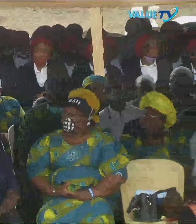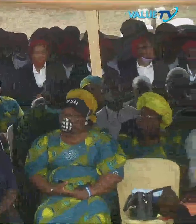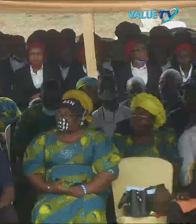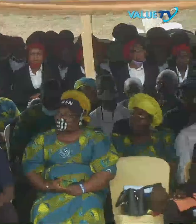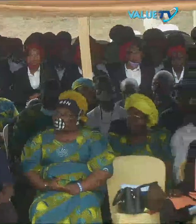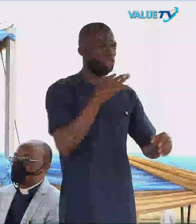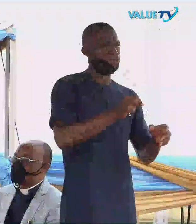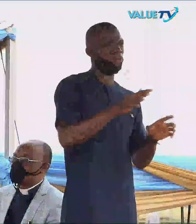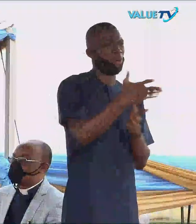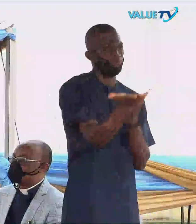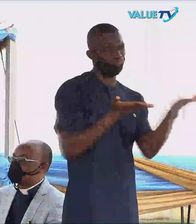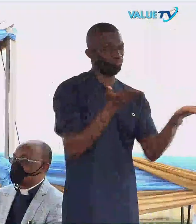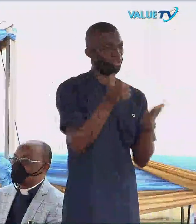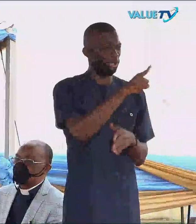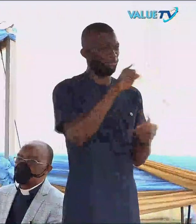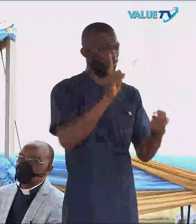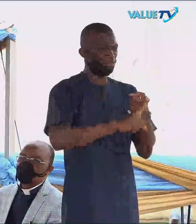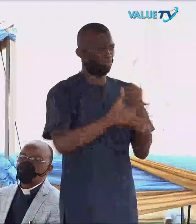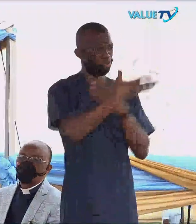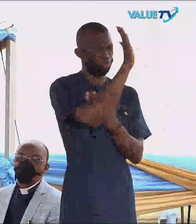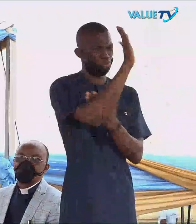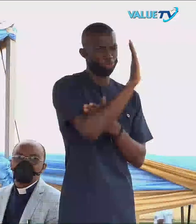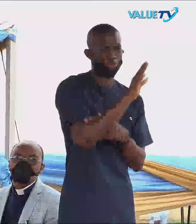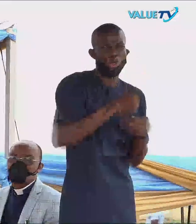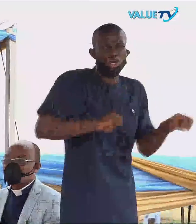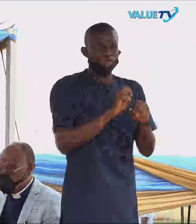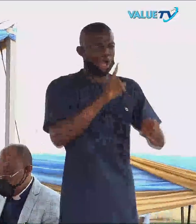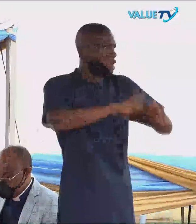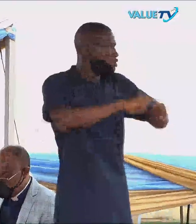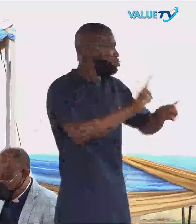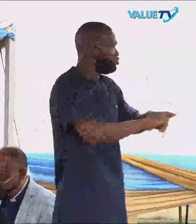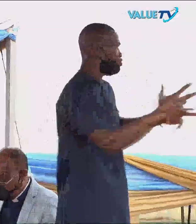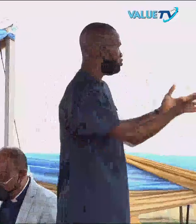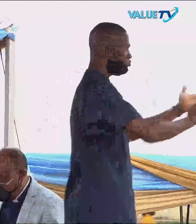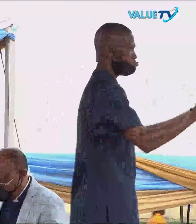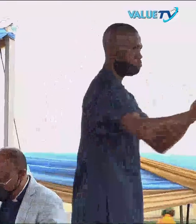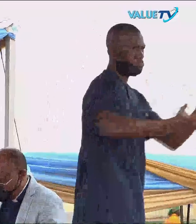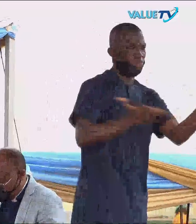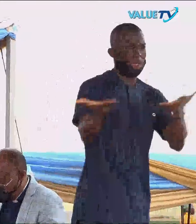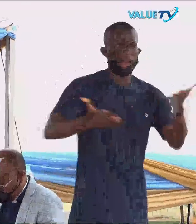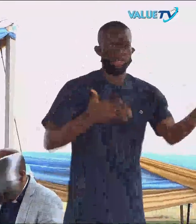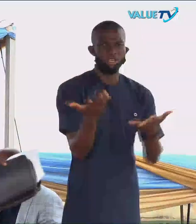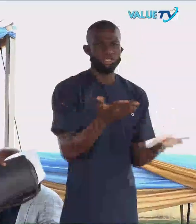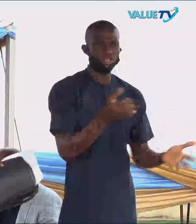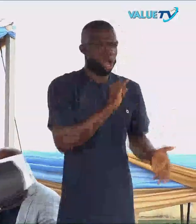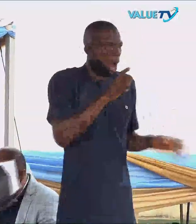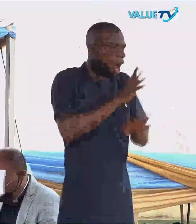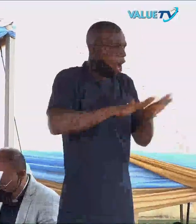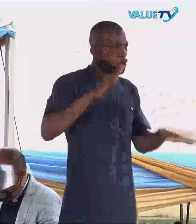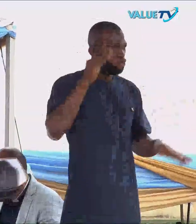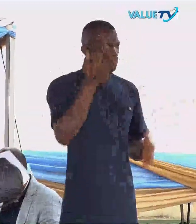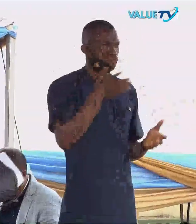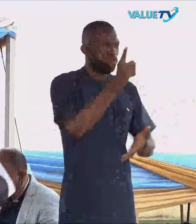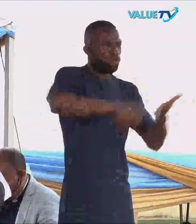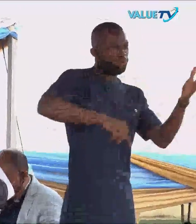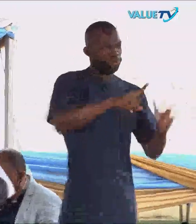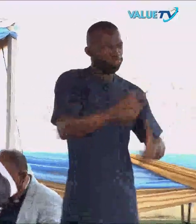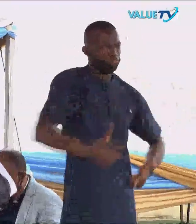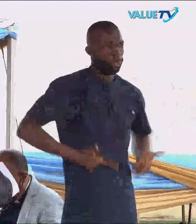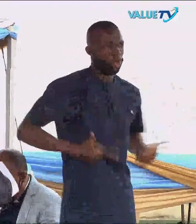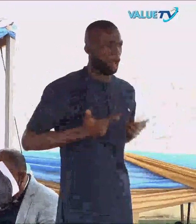serving? Even as you are seated here this morning, I don't know what you are living.